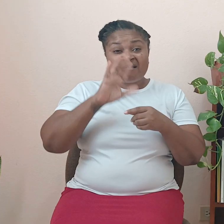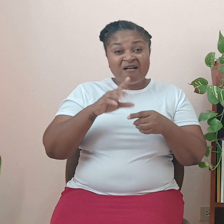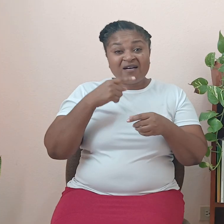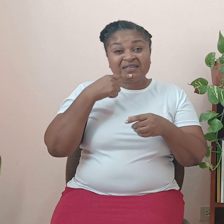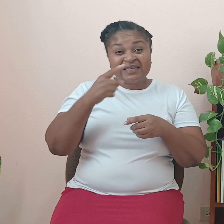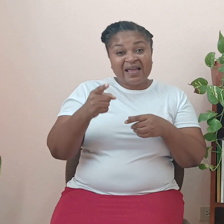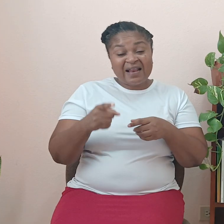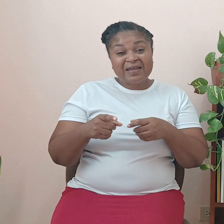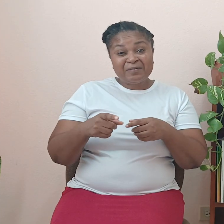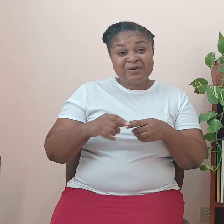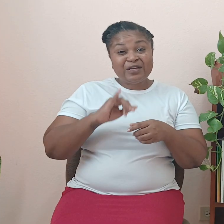man?